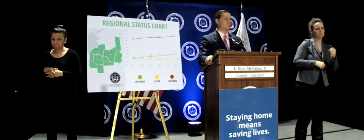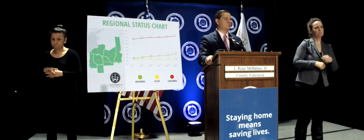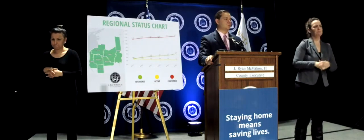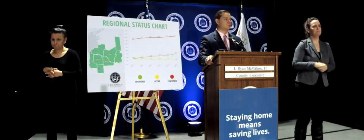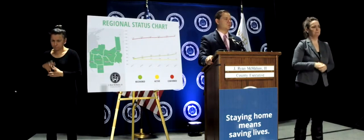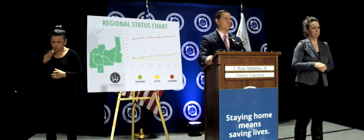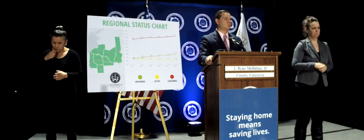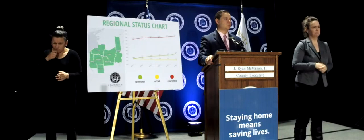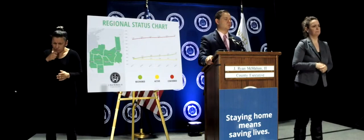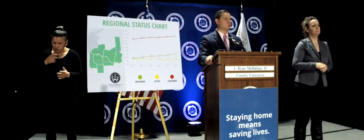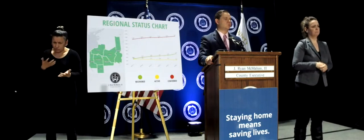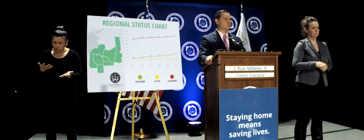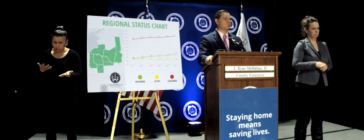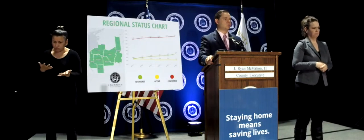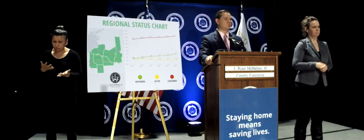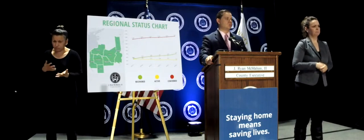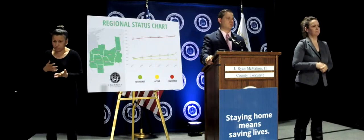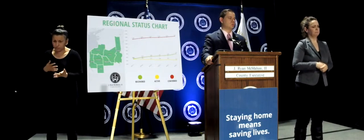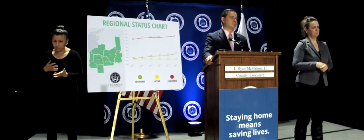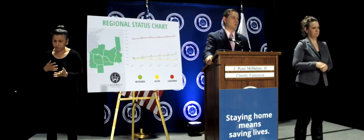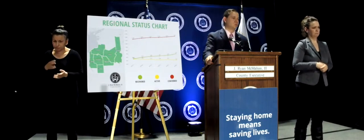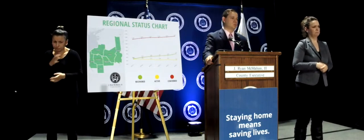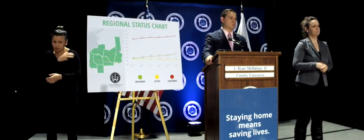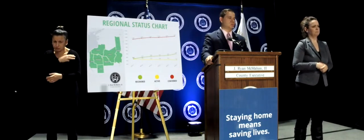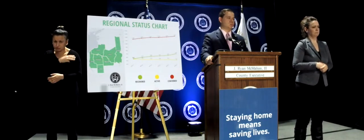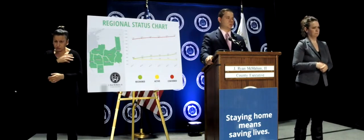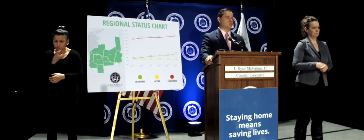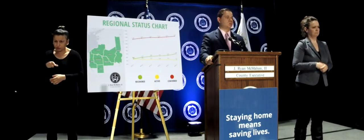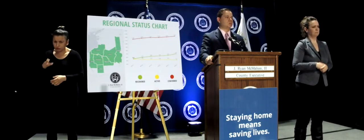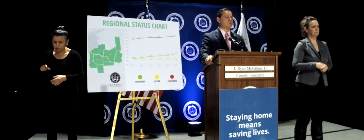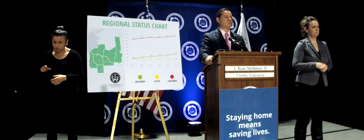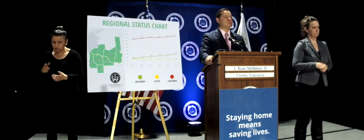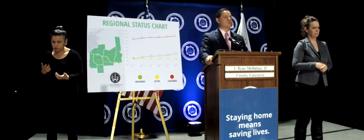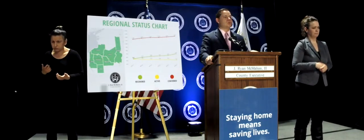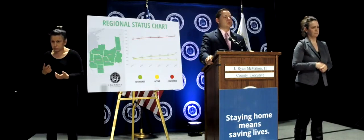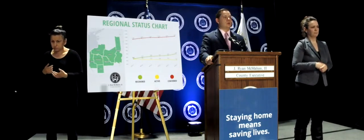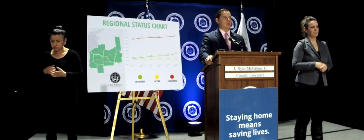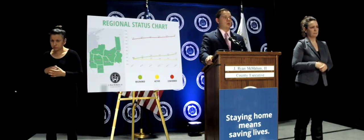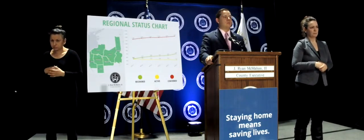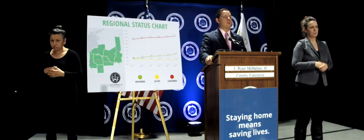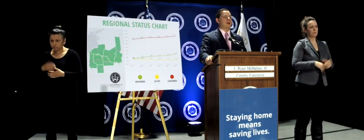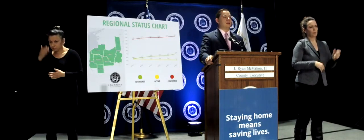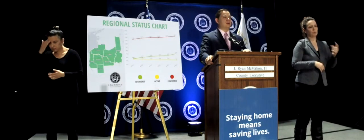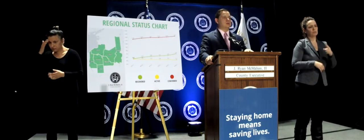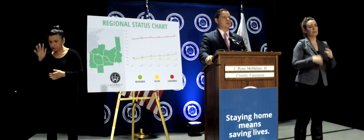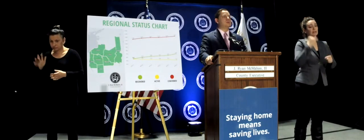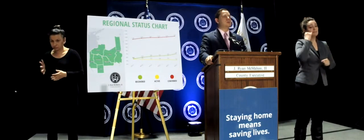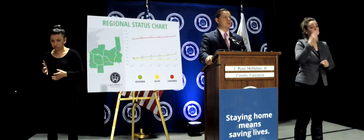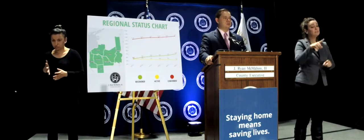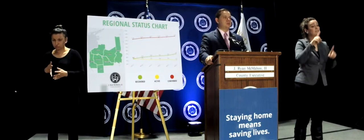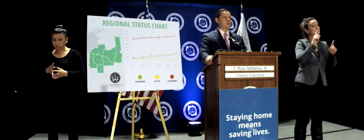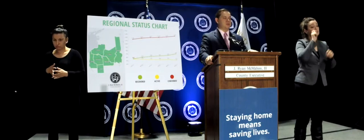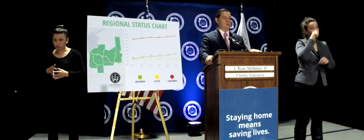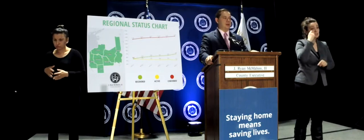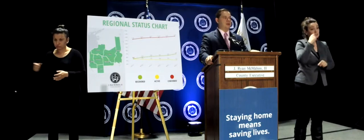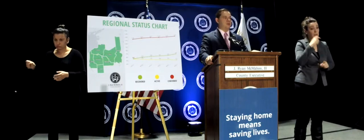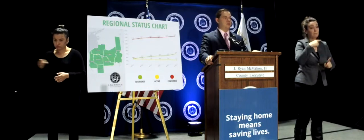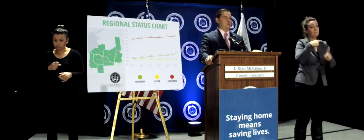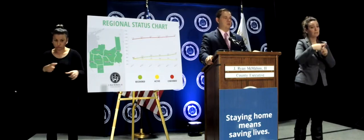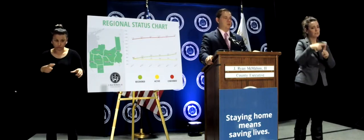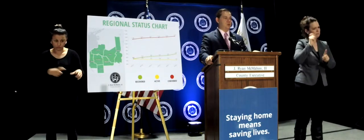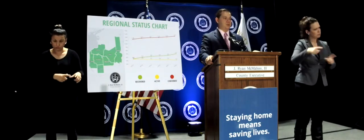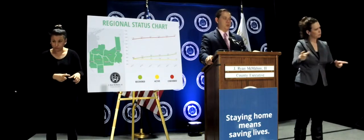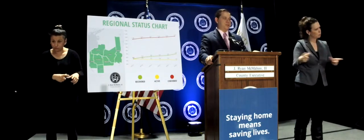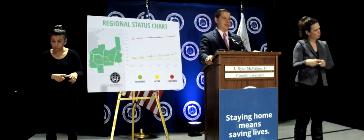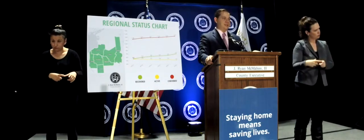executive order that if you get tested, you have to quarantine until the results come back. Does that apply to these asymptomatic, proactive? Yeah, so many of